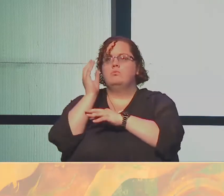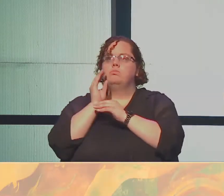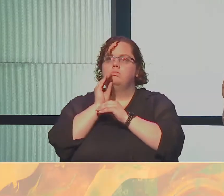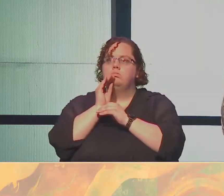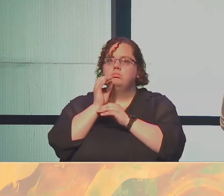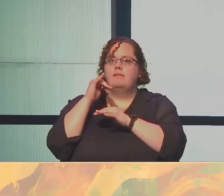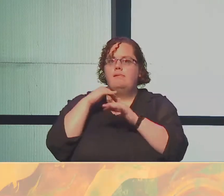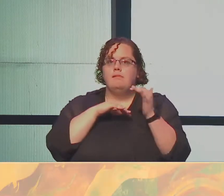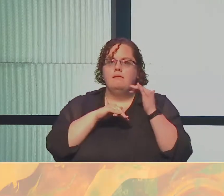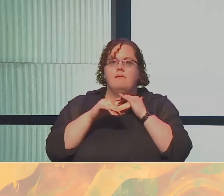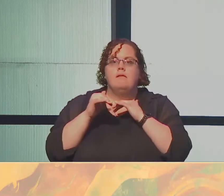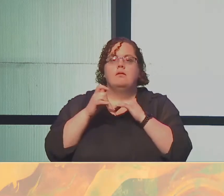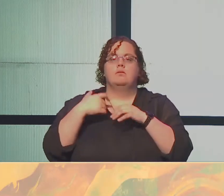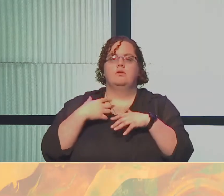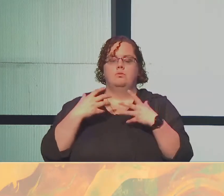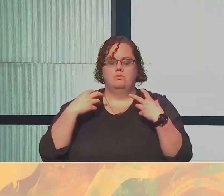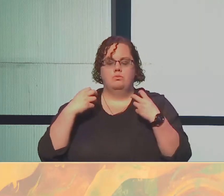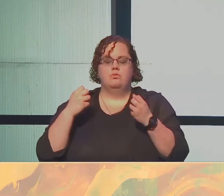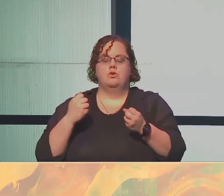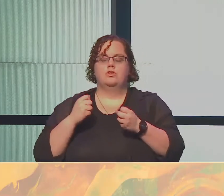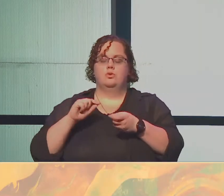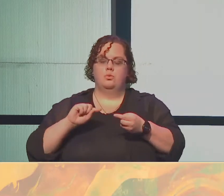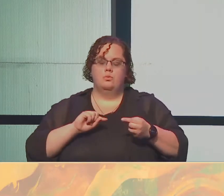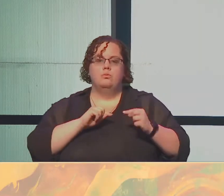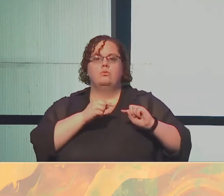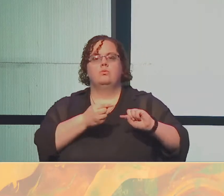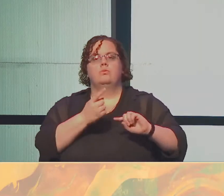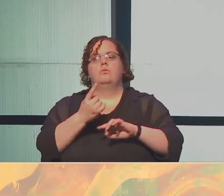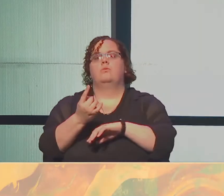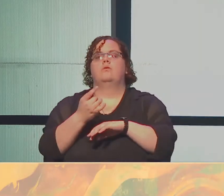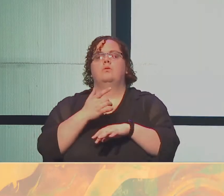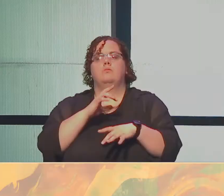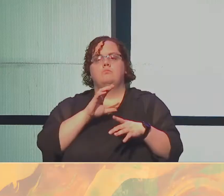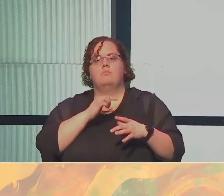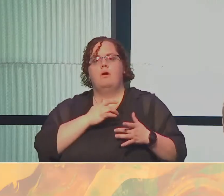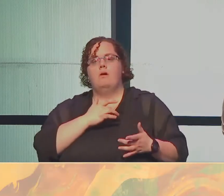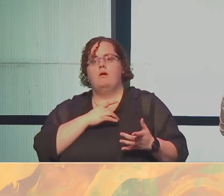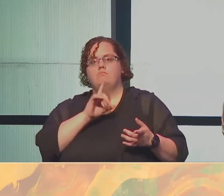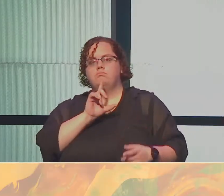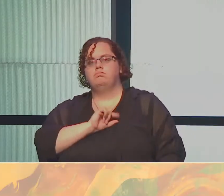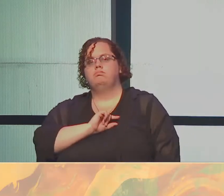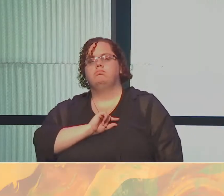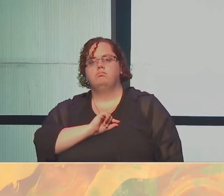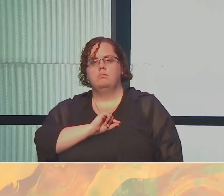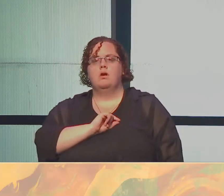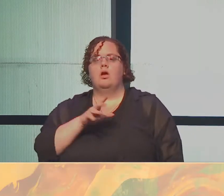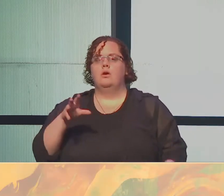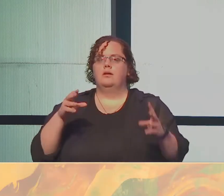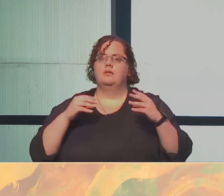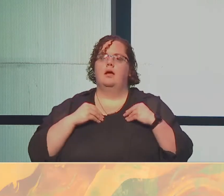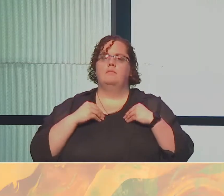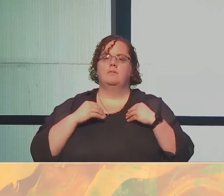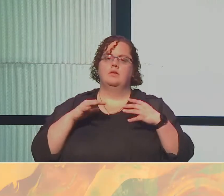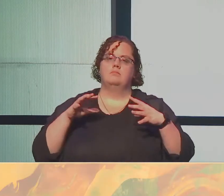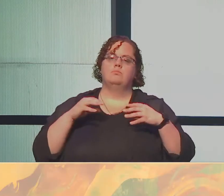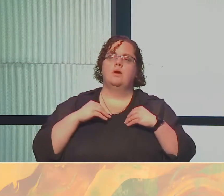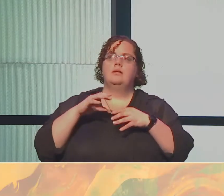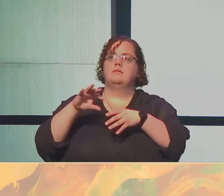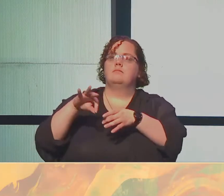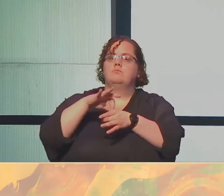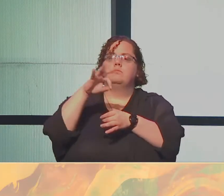receive courage. And to the wounded one whose heart feels small, may you receive the widening embrace of the